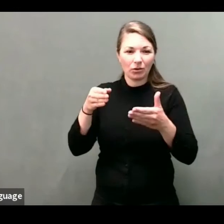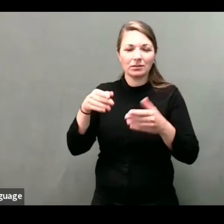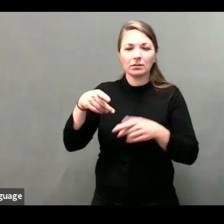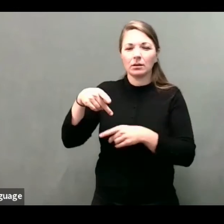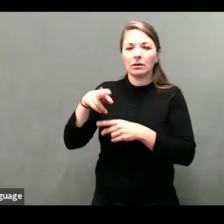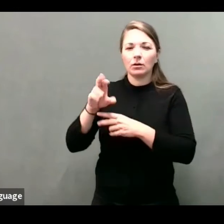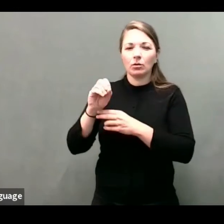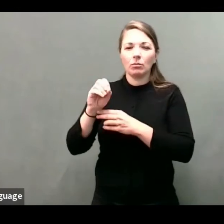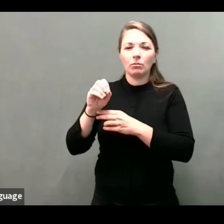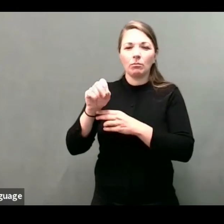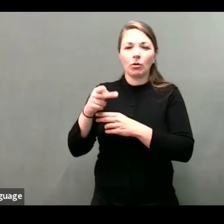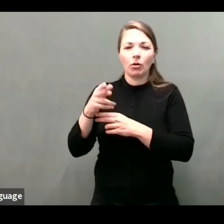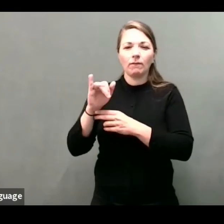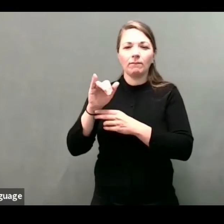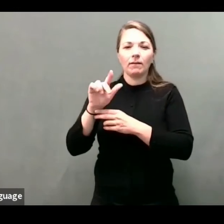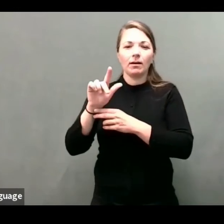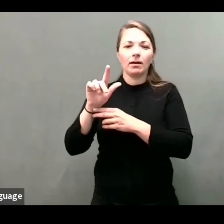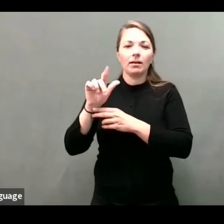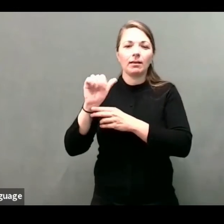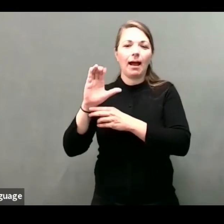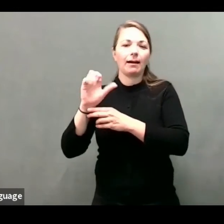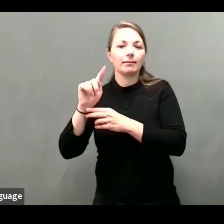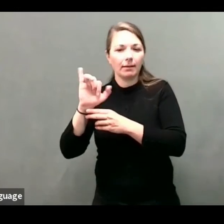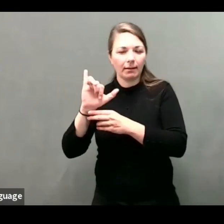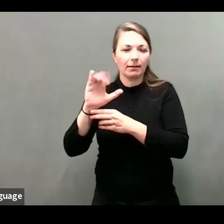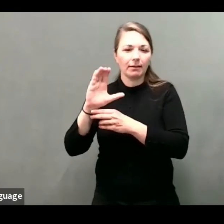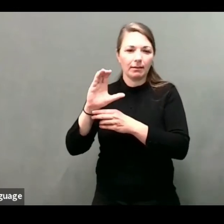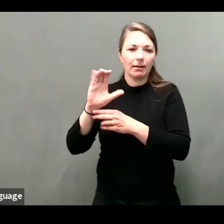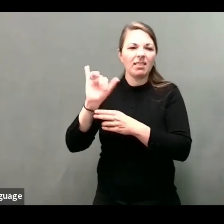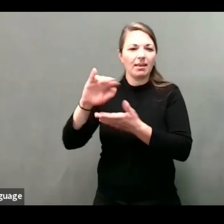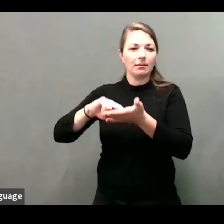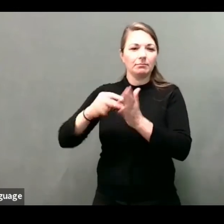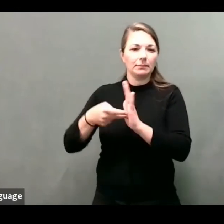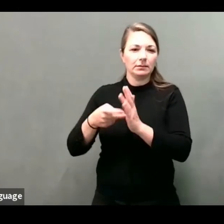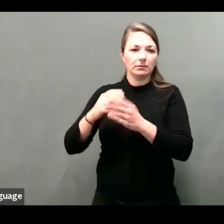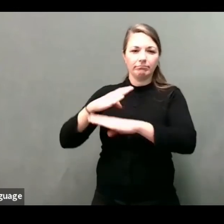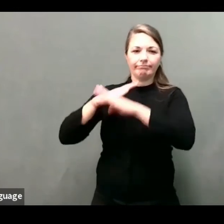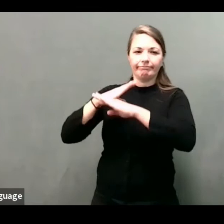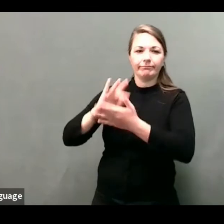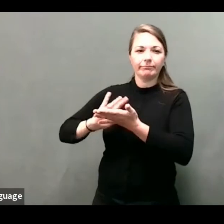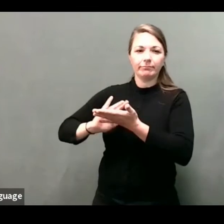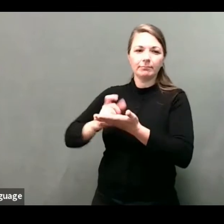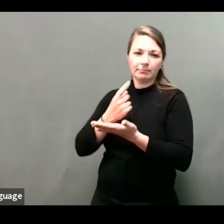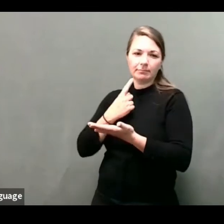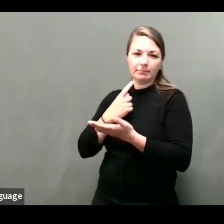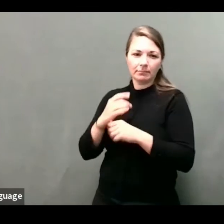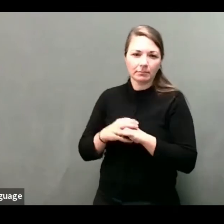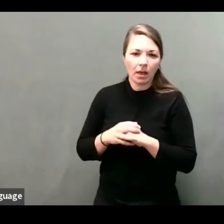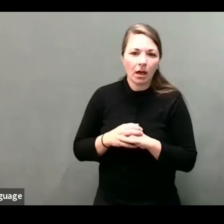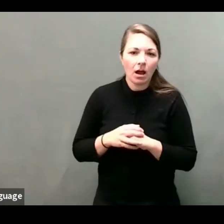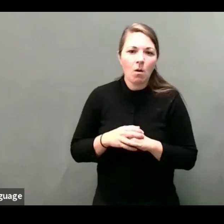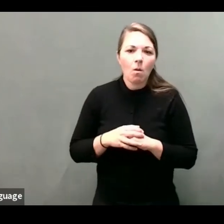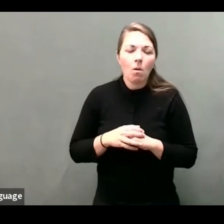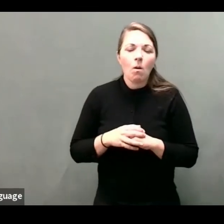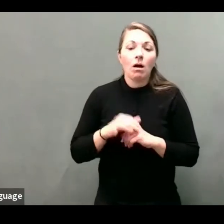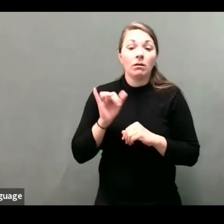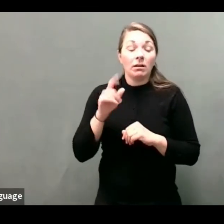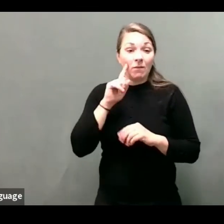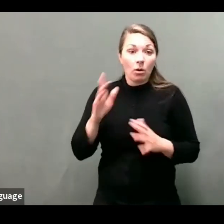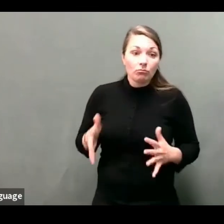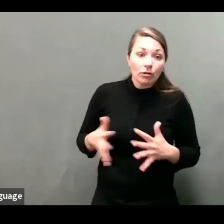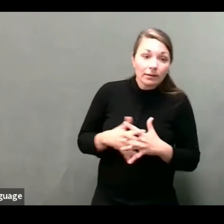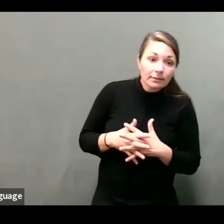or preventative medications. And these are typically available for pregnancy, for sexually